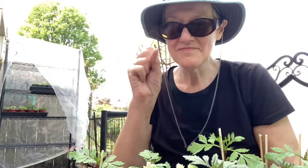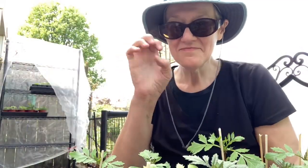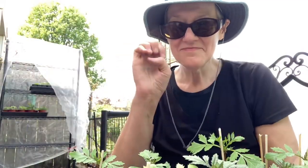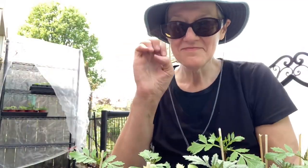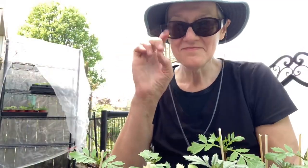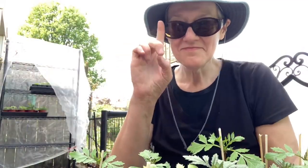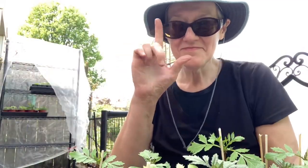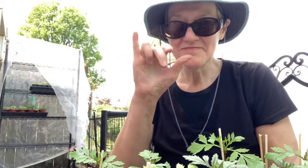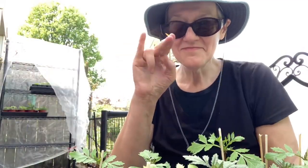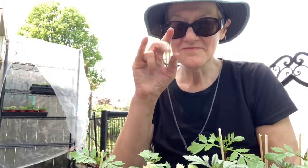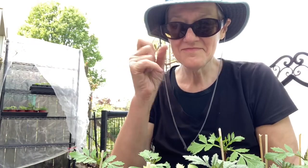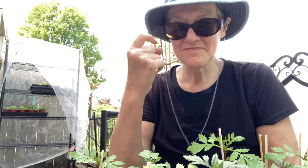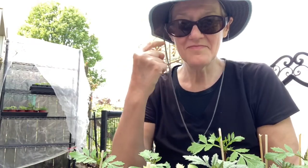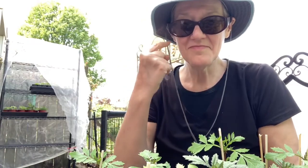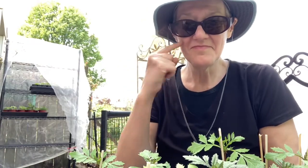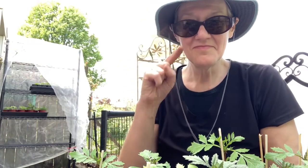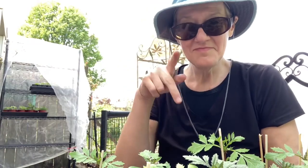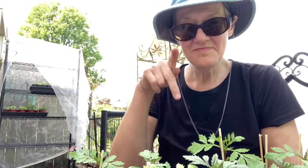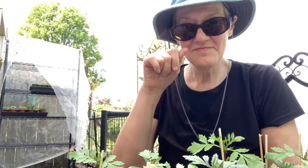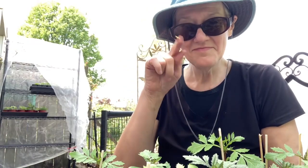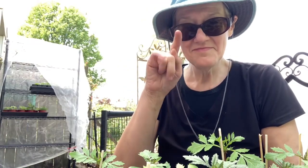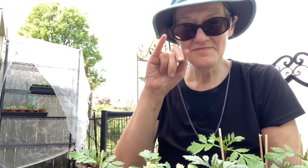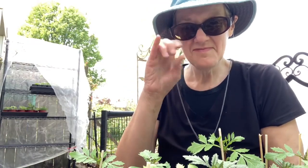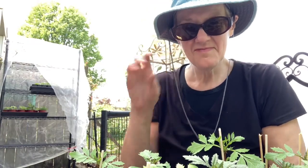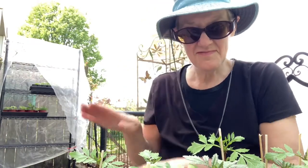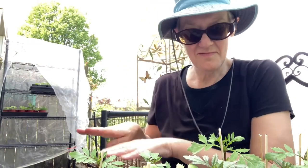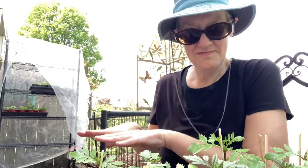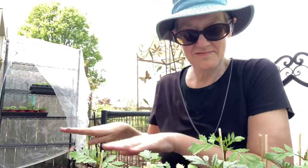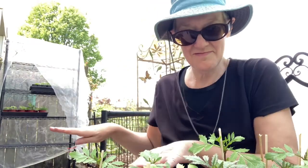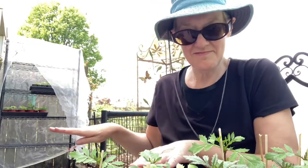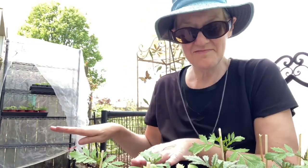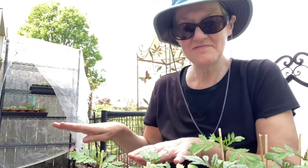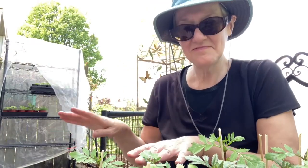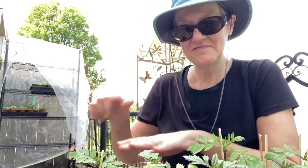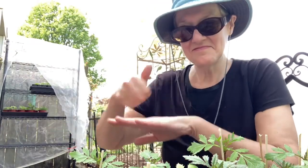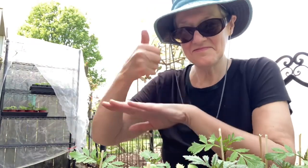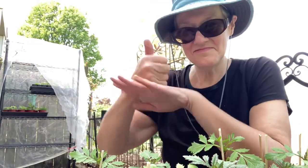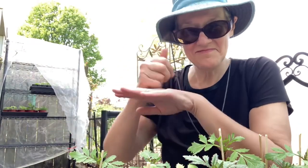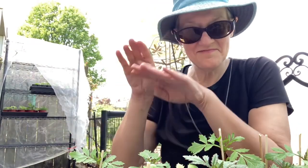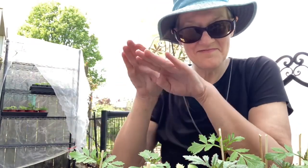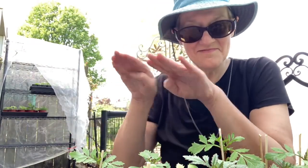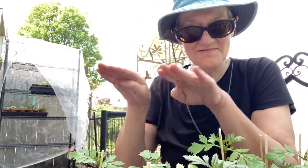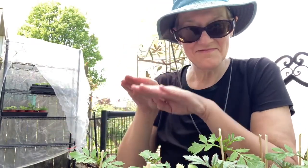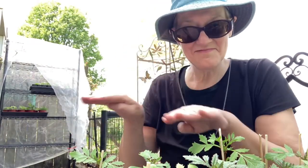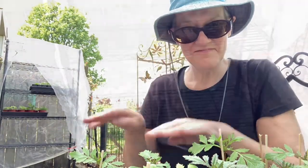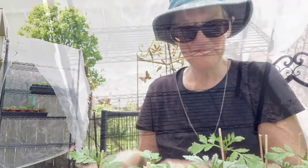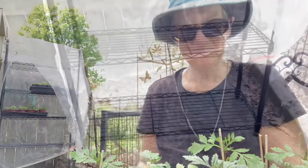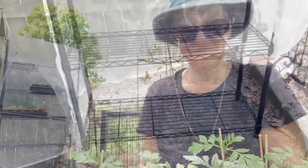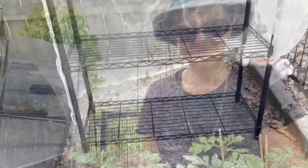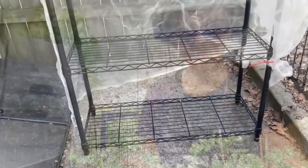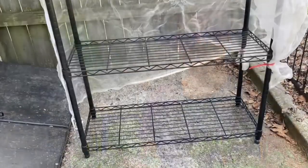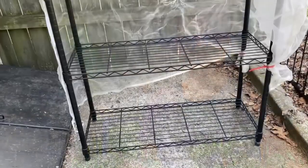There's going to be so many seedlings hardening off soon that the patio would just fill out. So I've set up a